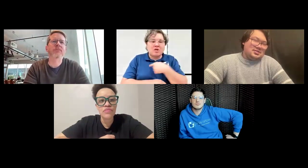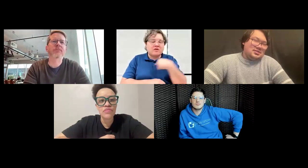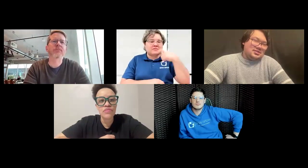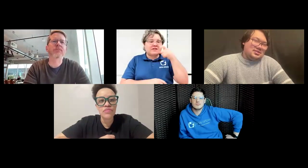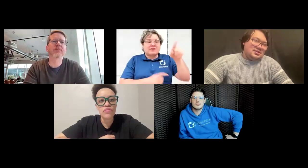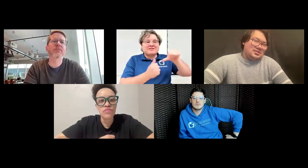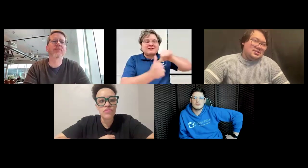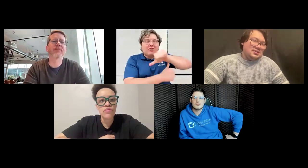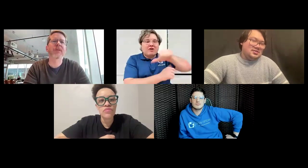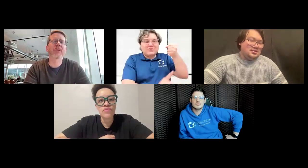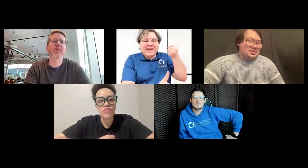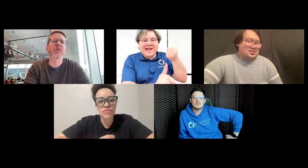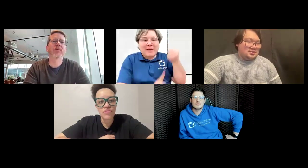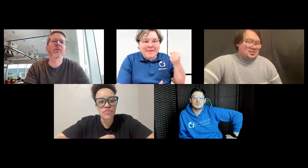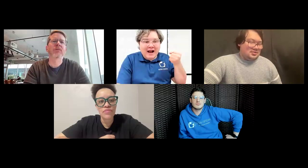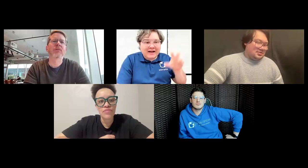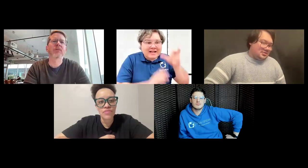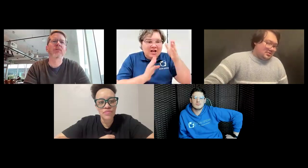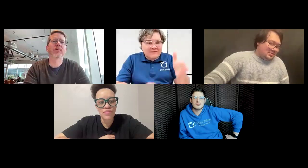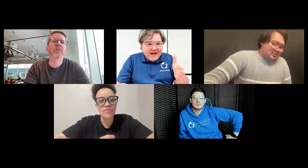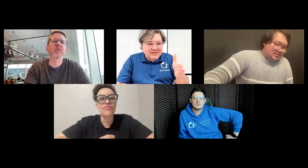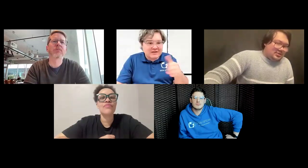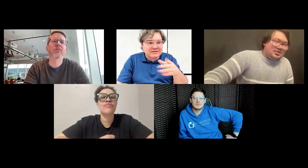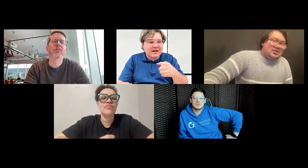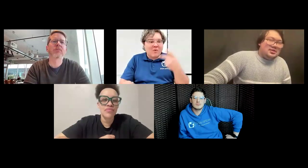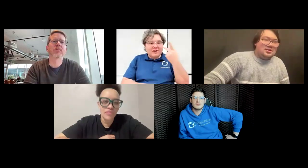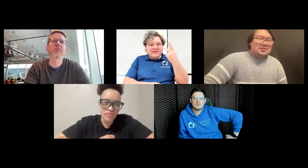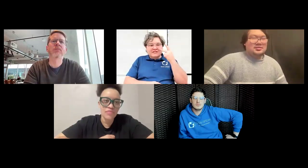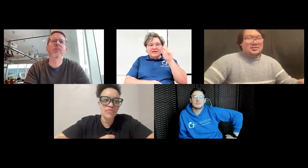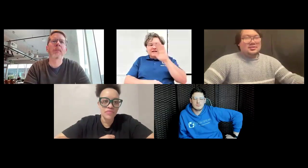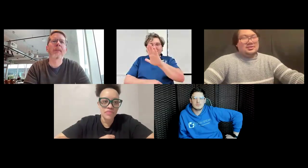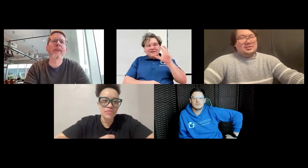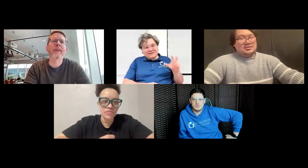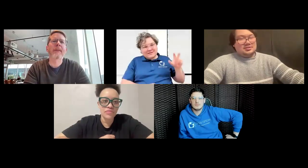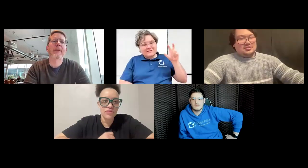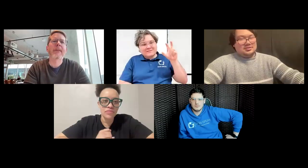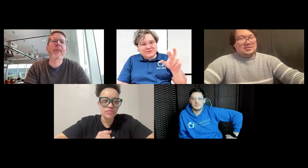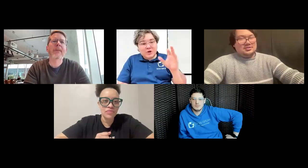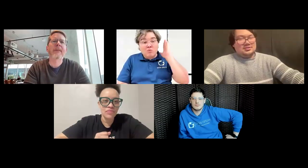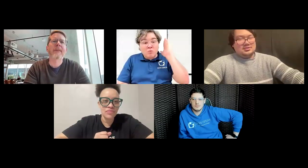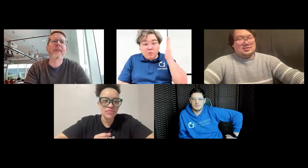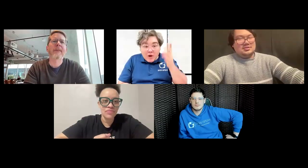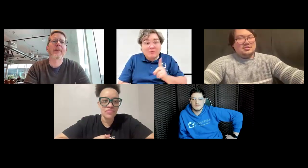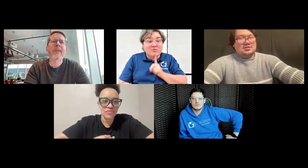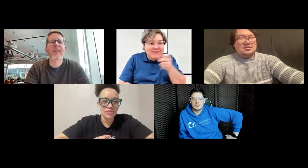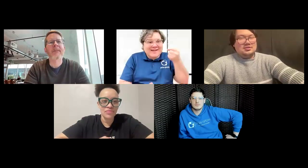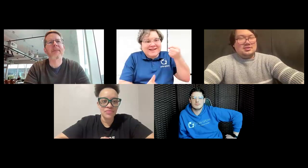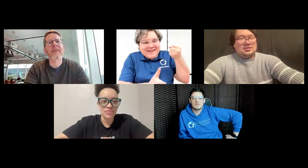we love our investors and we understand that we can also impact our investors as well. And